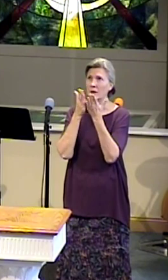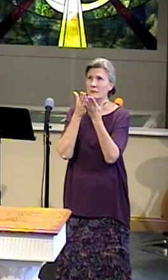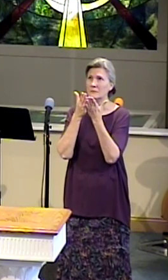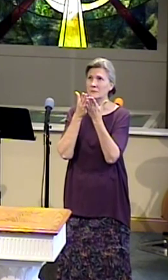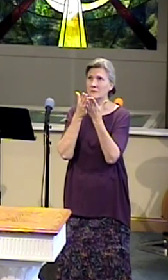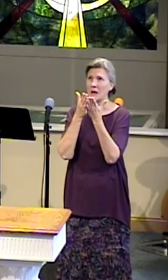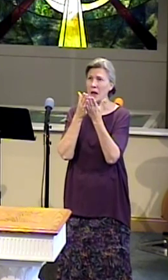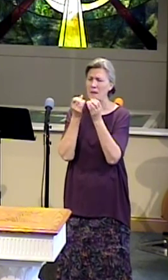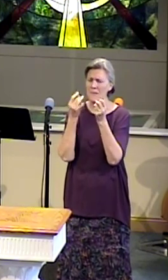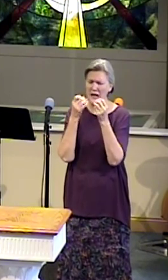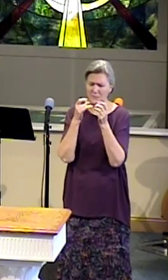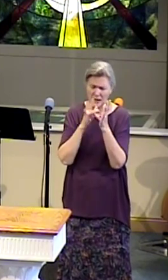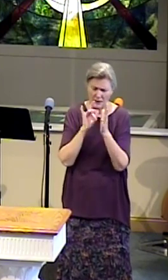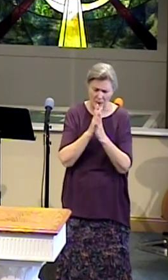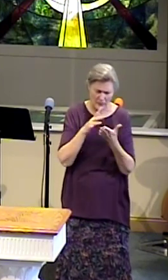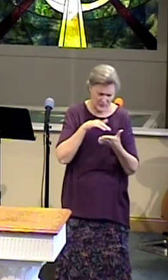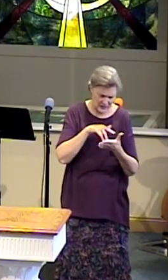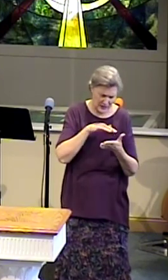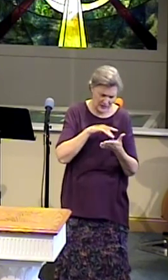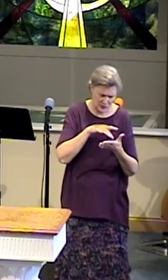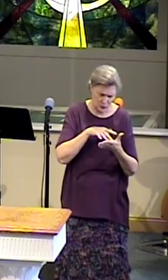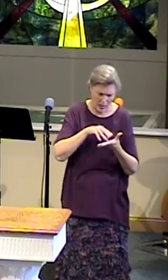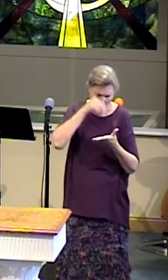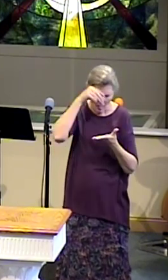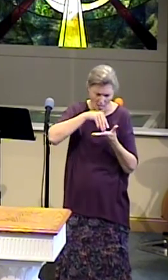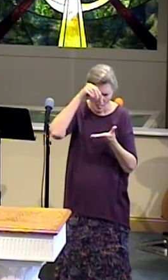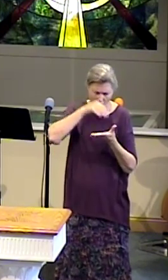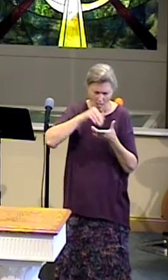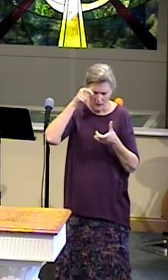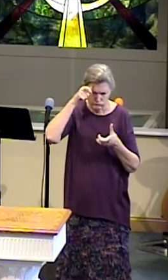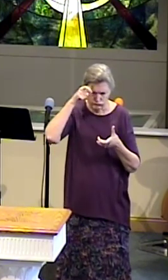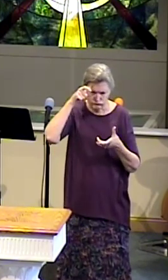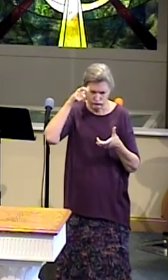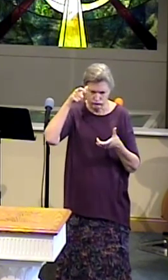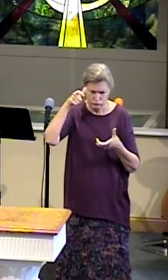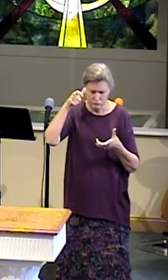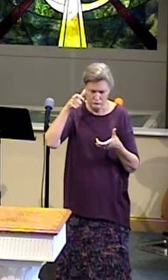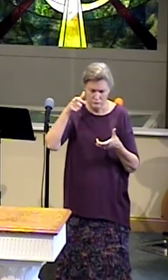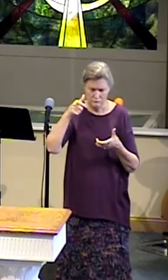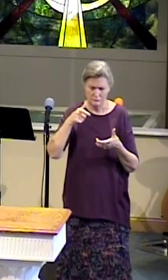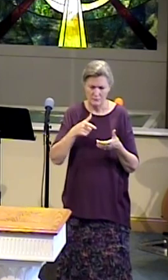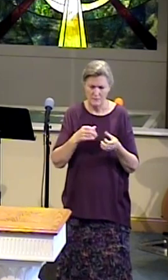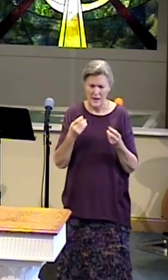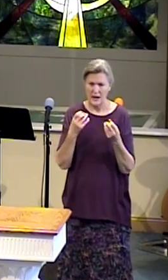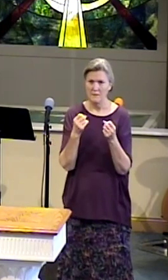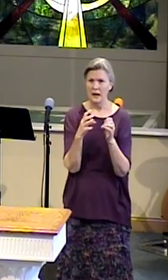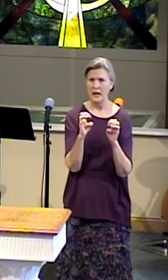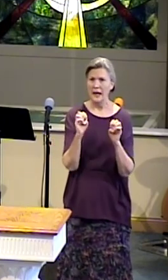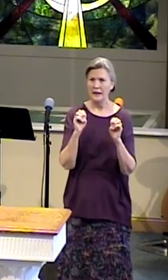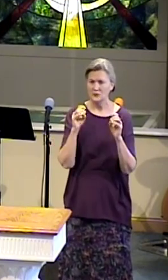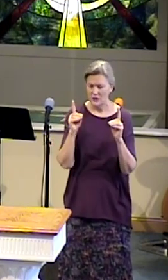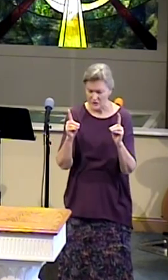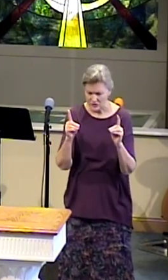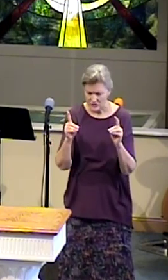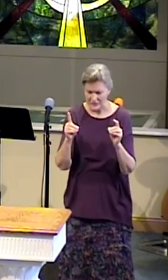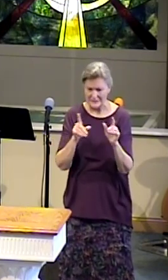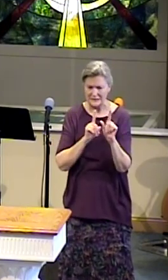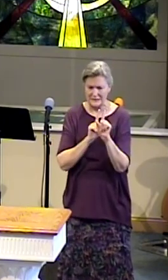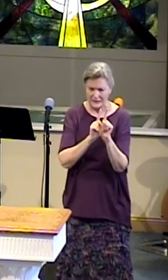There are Bible studies. There is new converts. There is discipleship